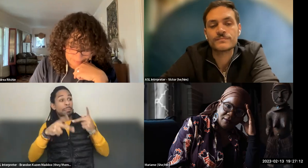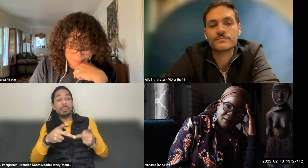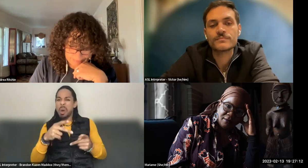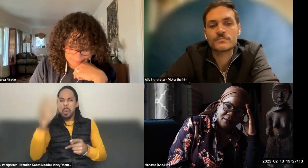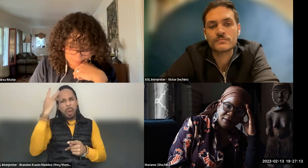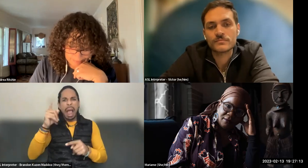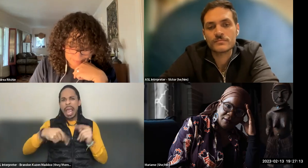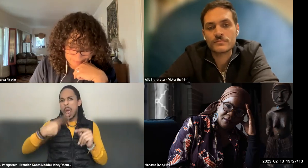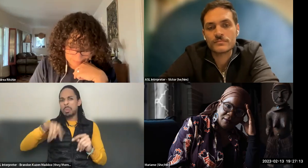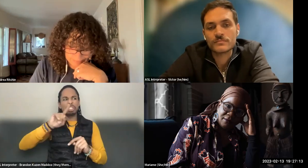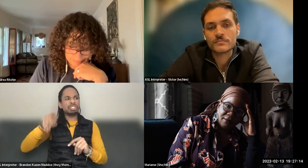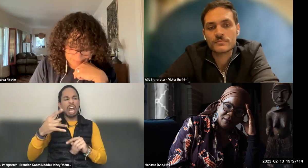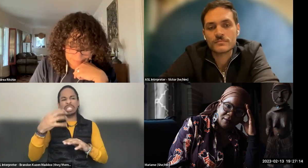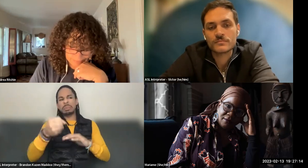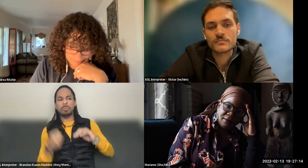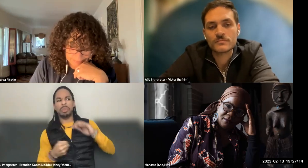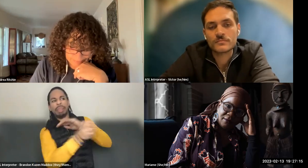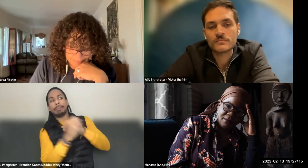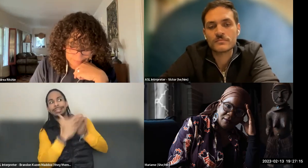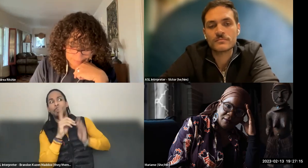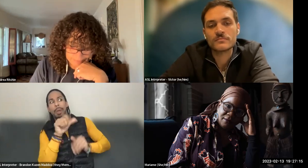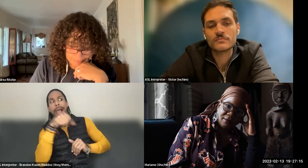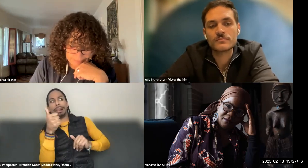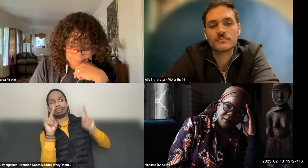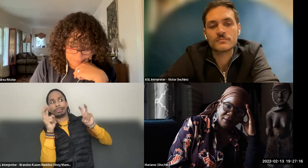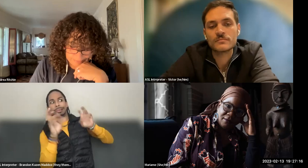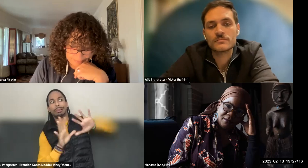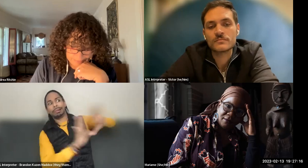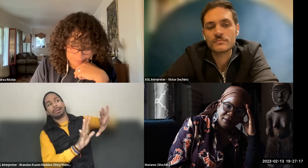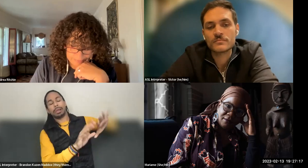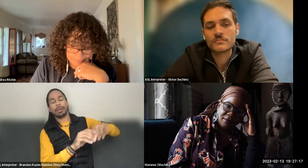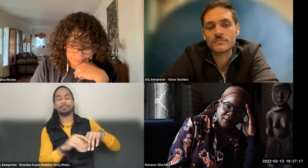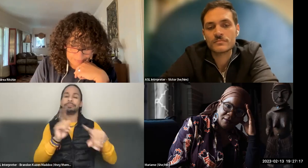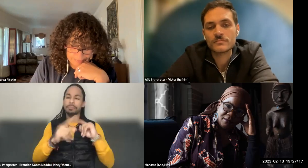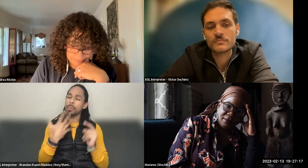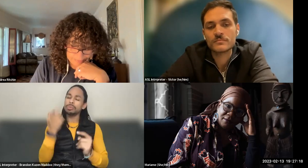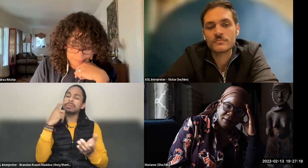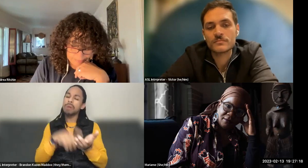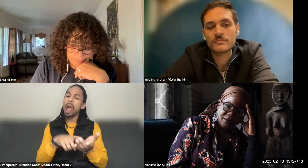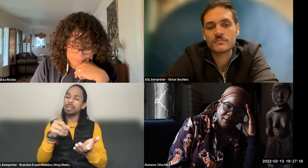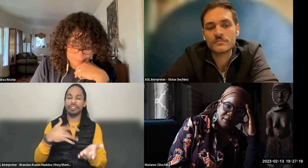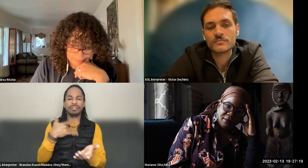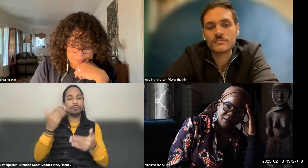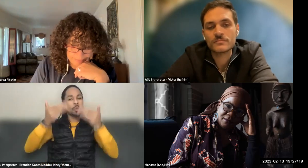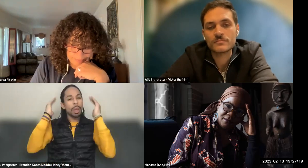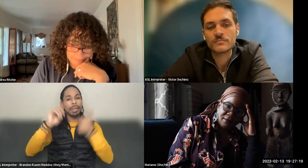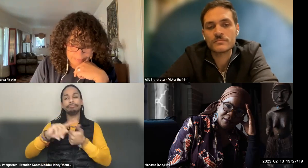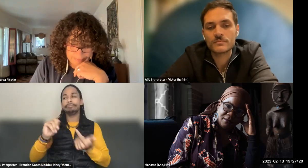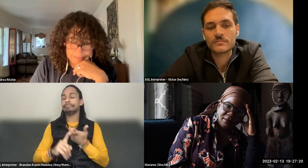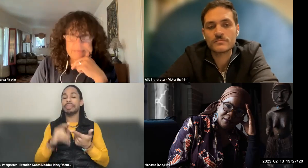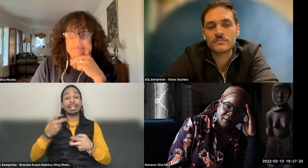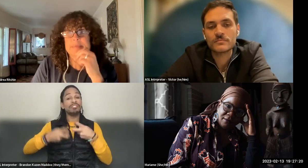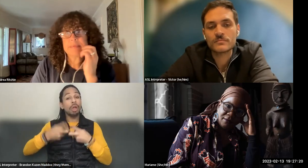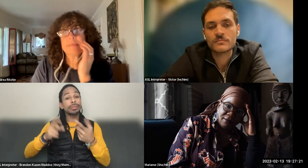And I want to acknowledge the feelings of frustration, the feelings of overwhelm and the difficulty. And sometimes just, that's not